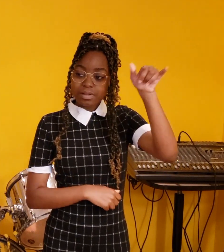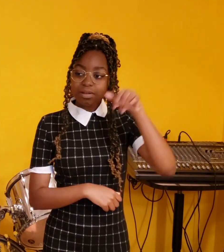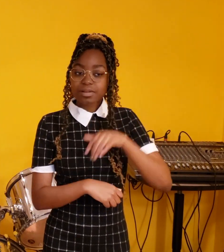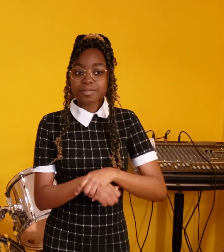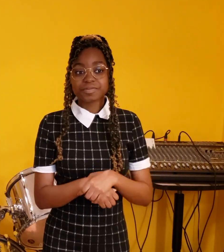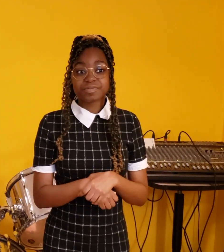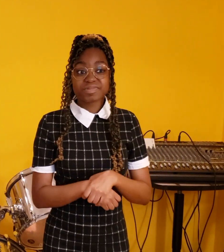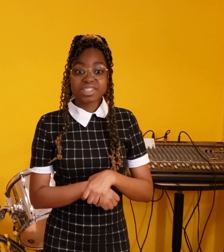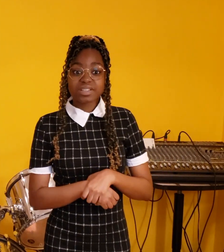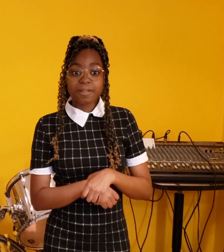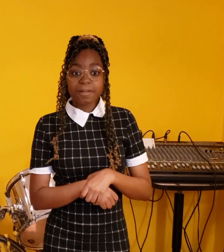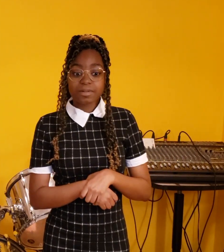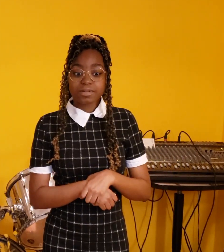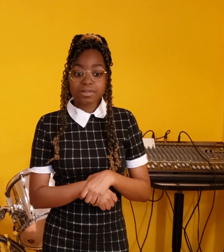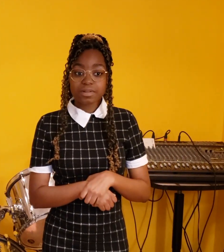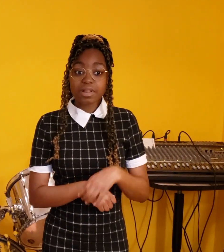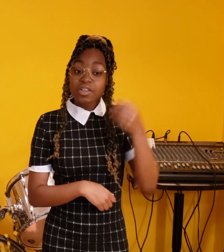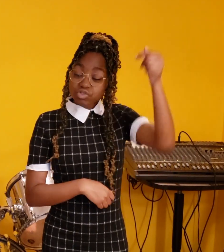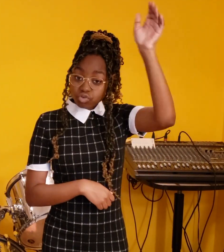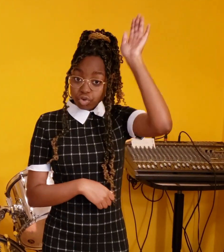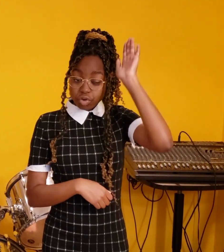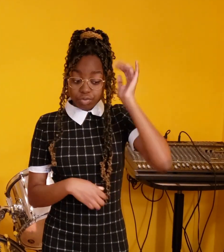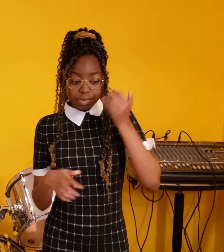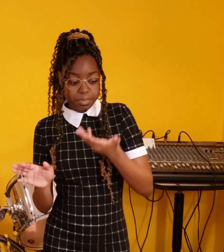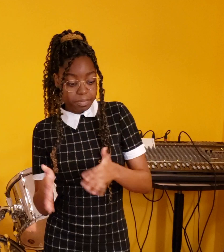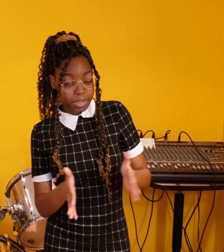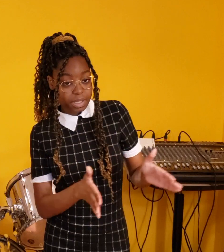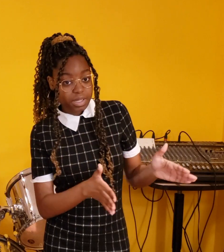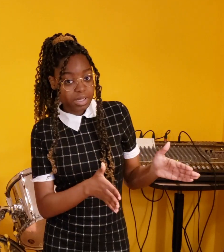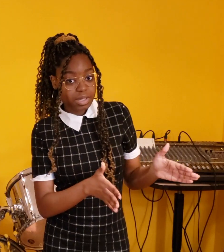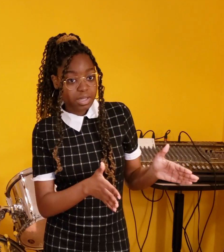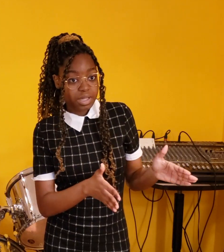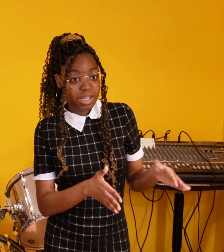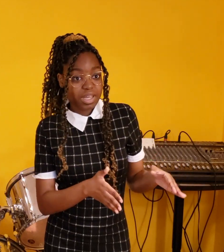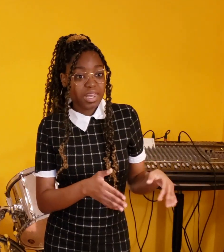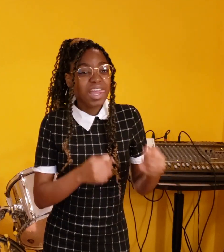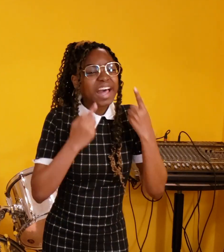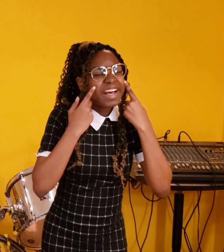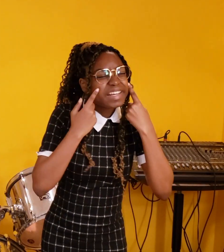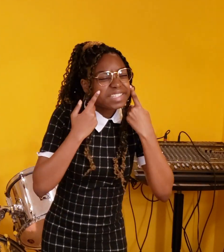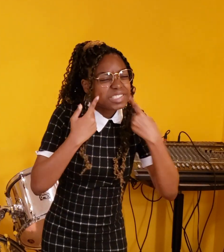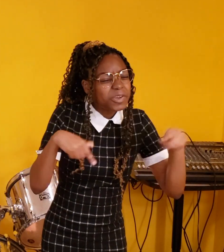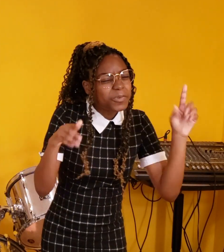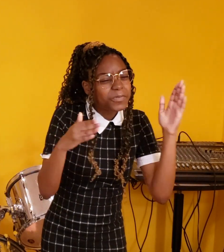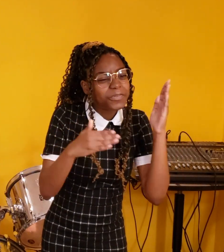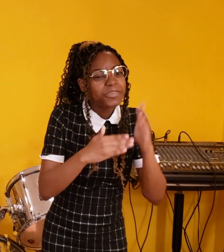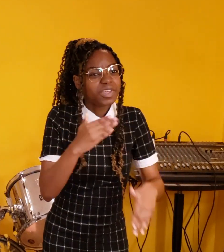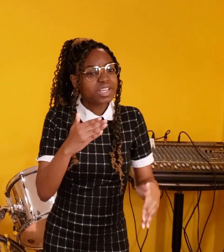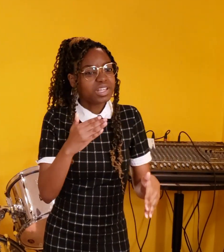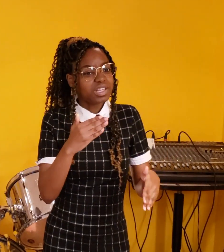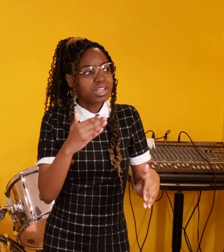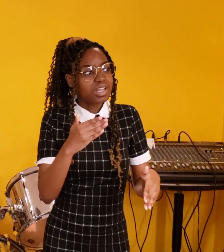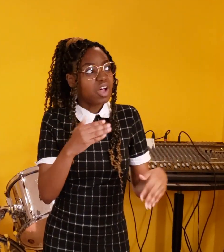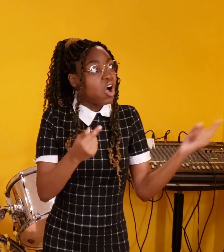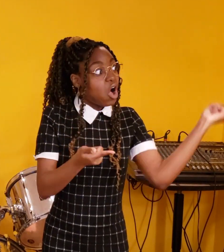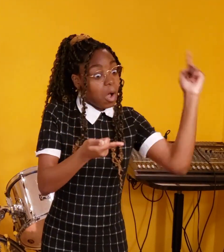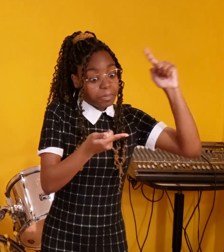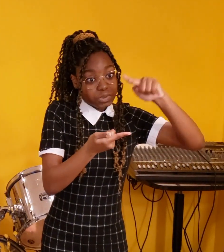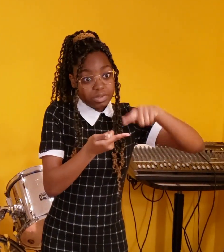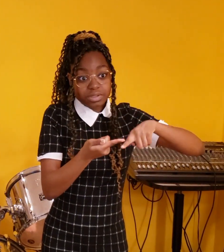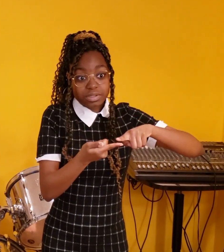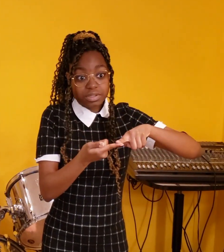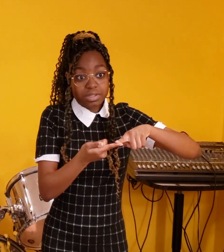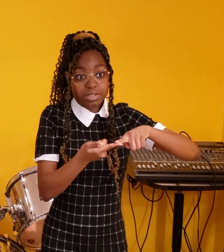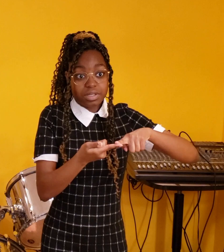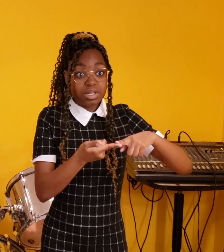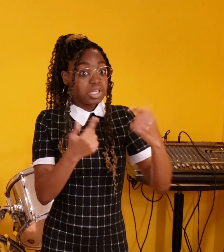So God's plan, and I'm ending now, God's plan has been fulfilled up until now. I mean, you know, I just